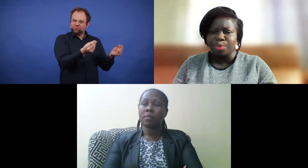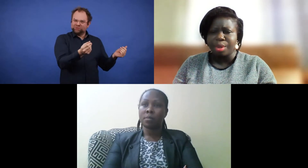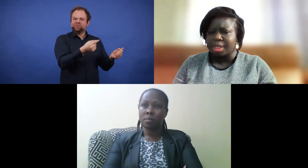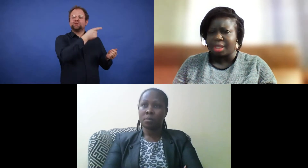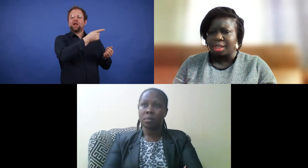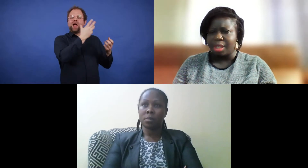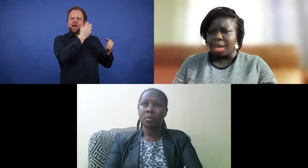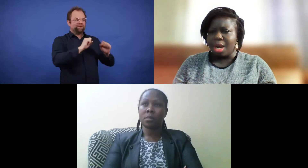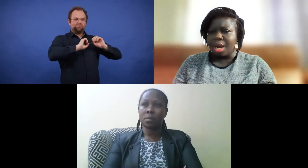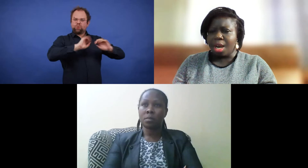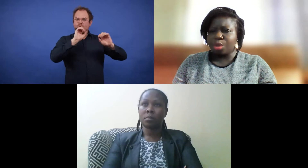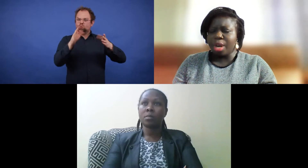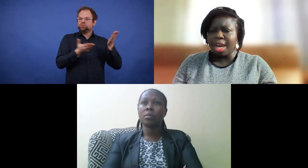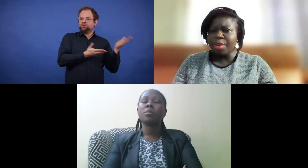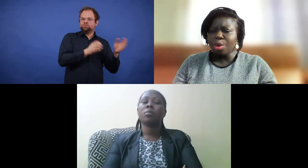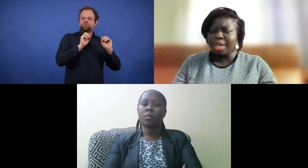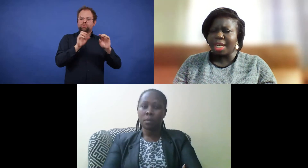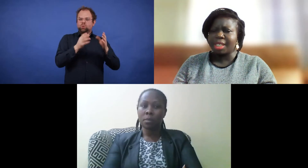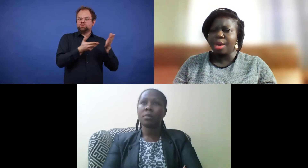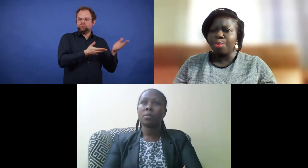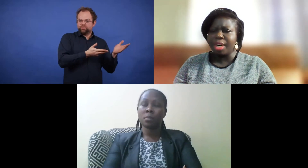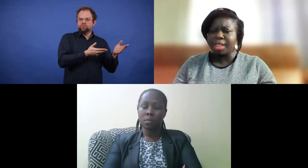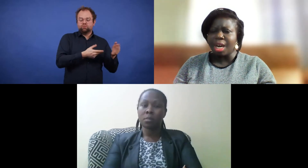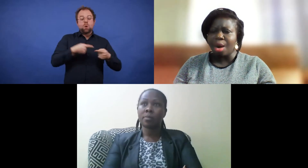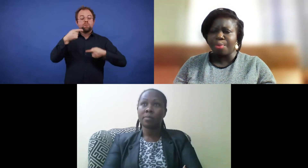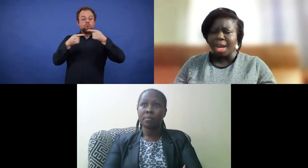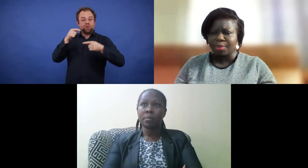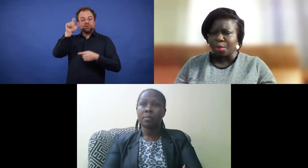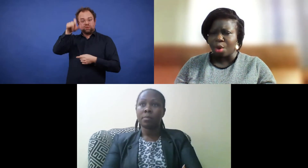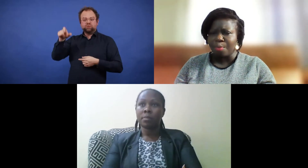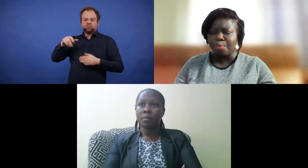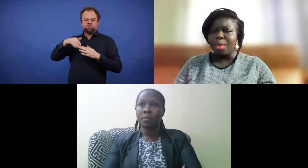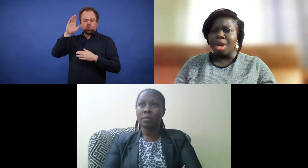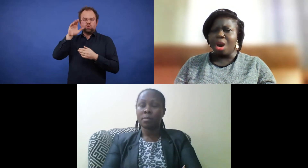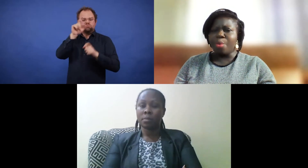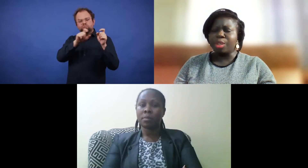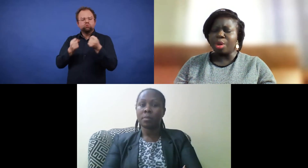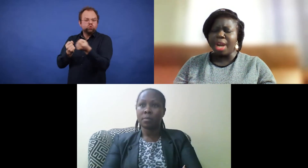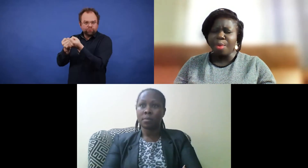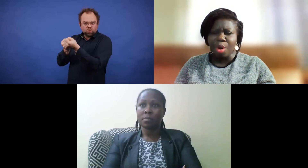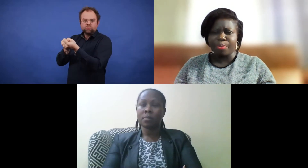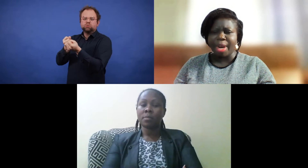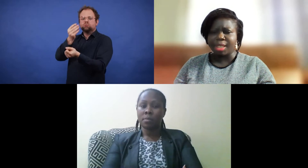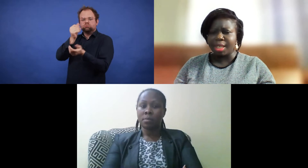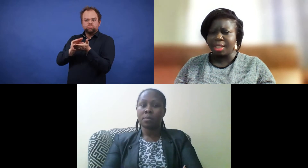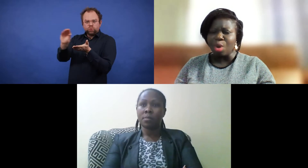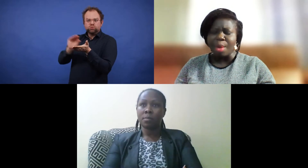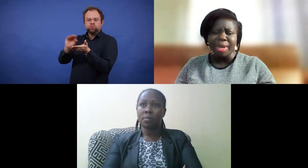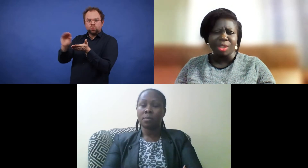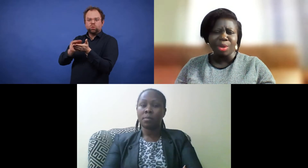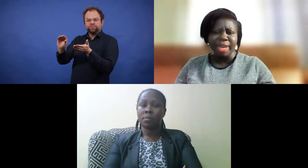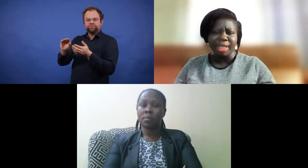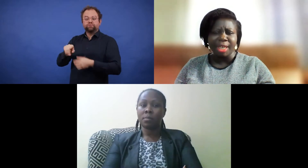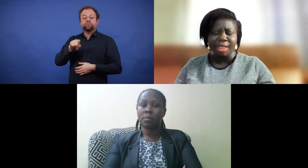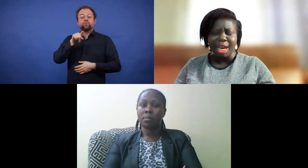such sponsors. So even on the same political platform, with your able persons, you have